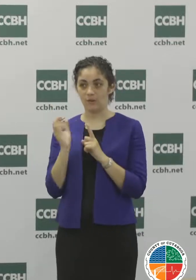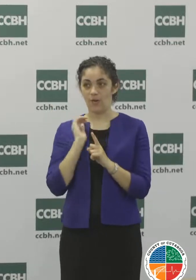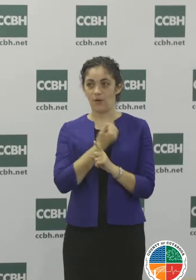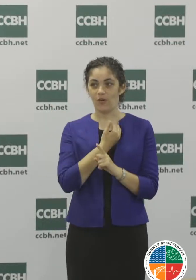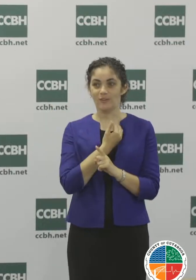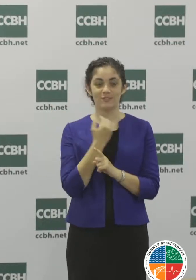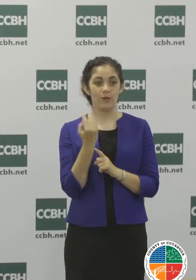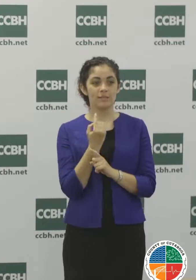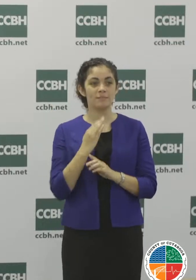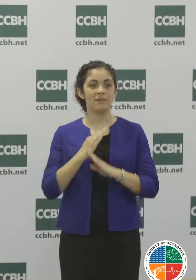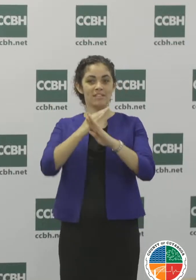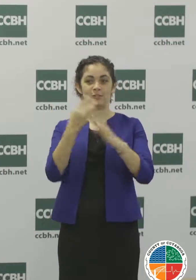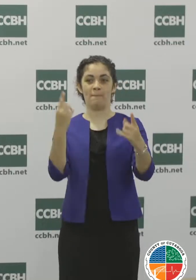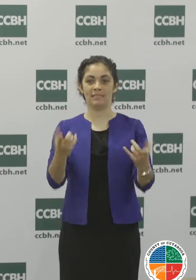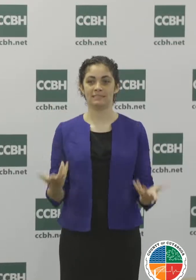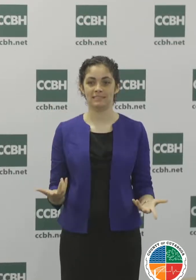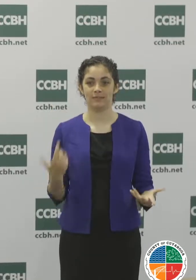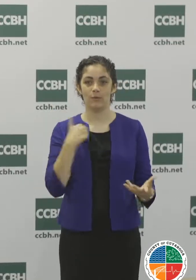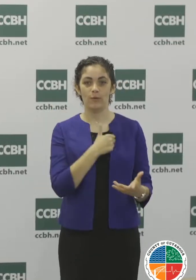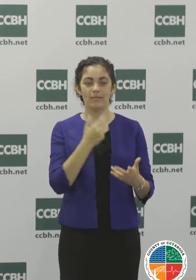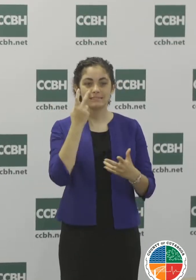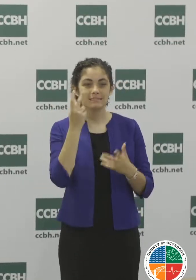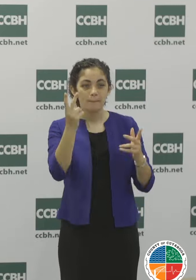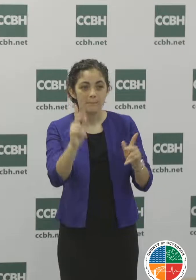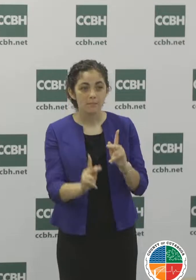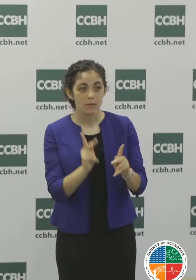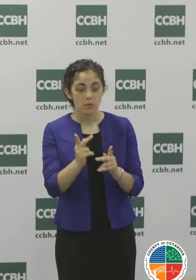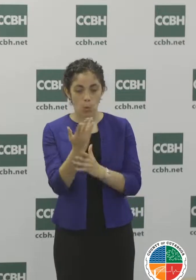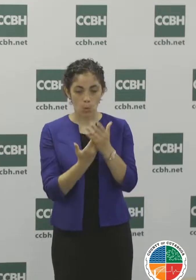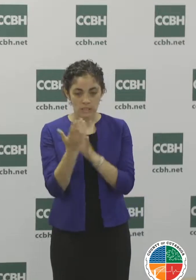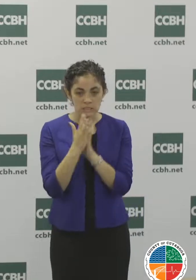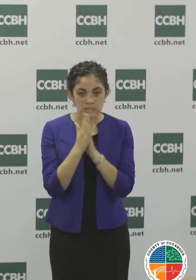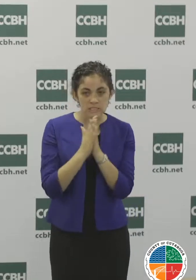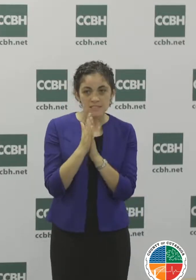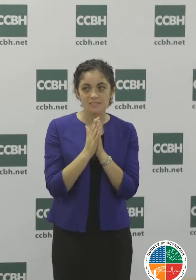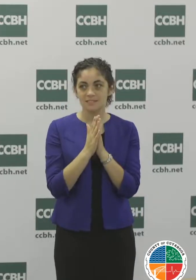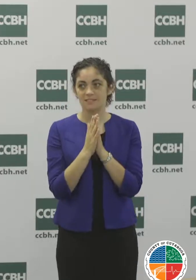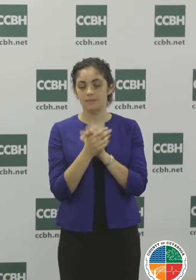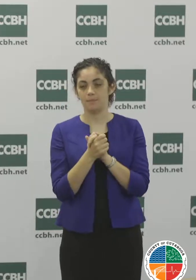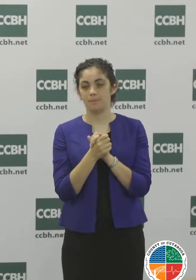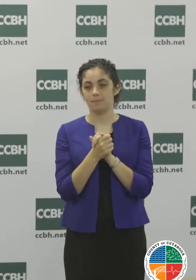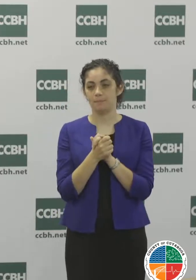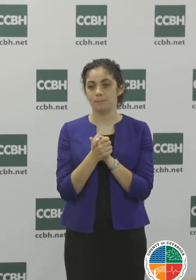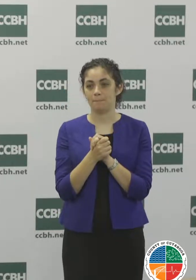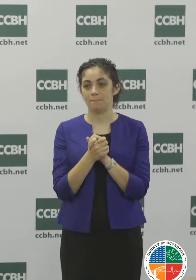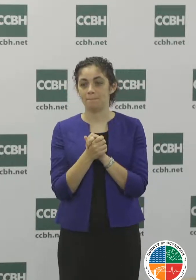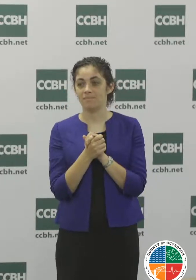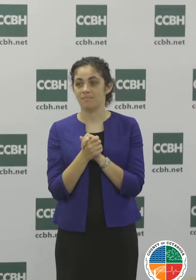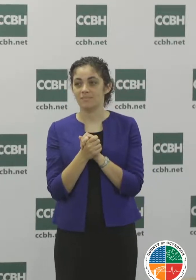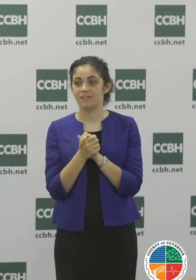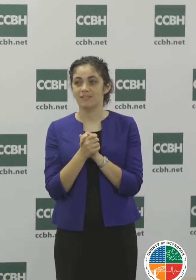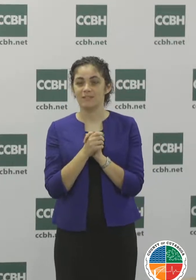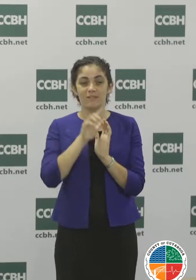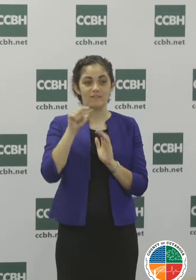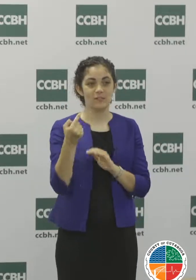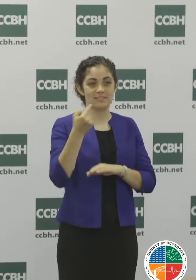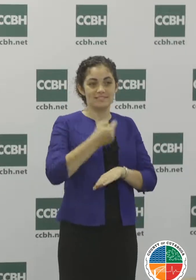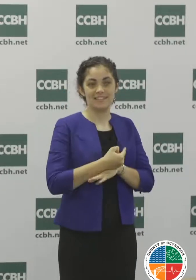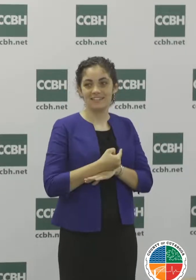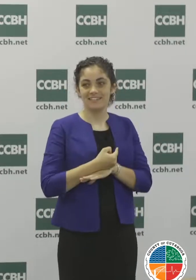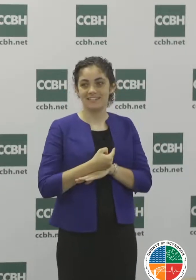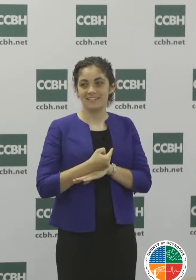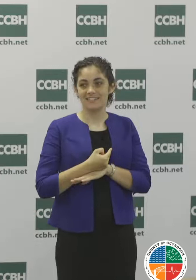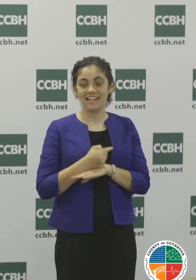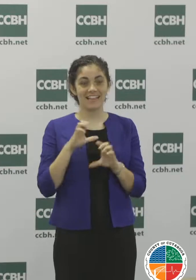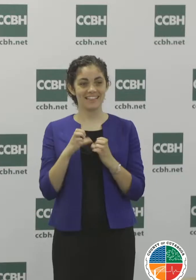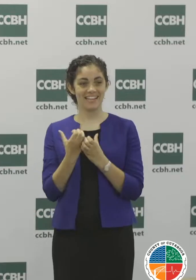default is always prevention. We want to see people washing their hands. It's the I think it's the first day you're